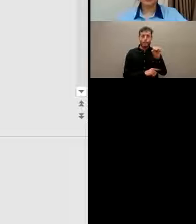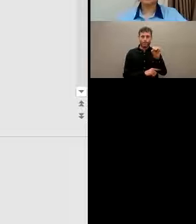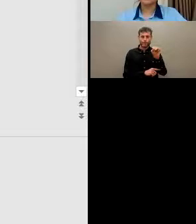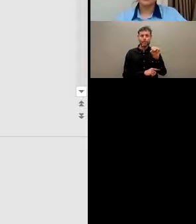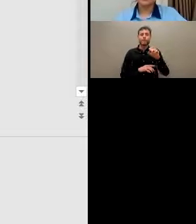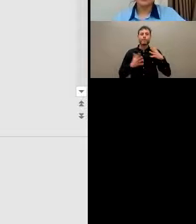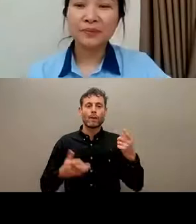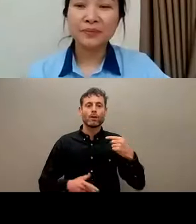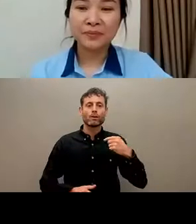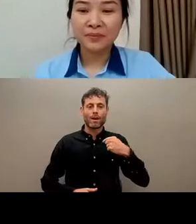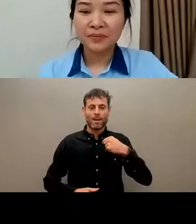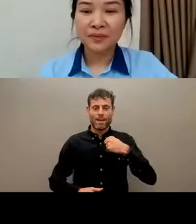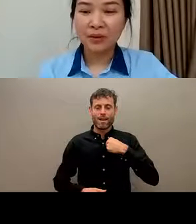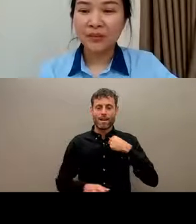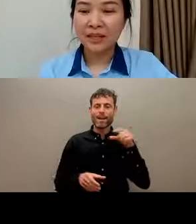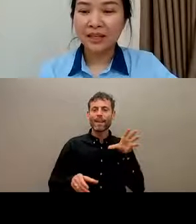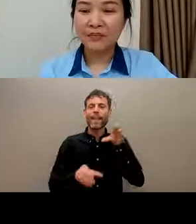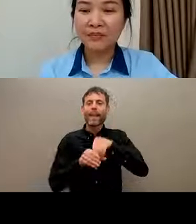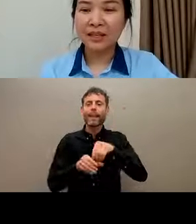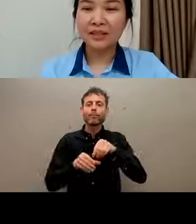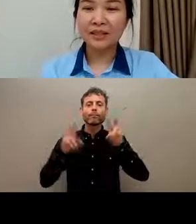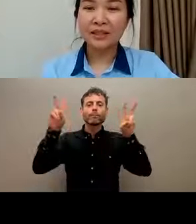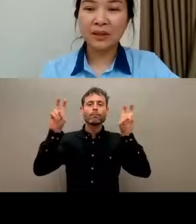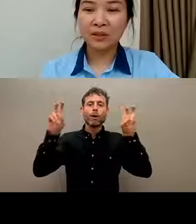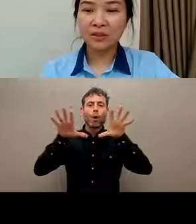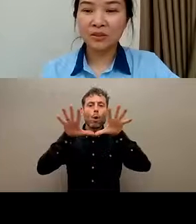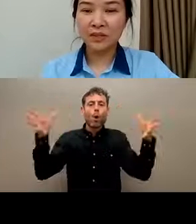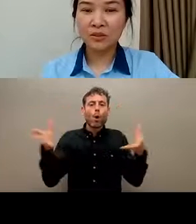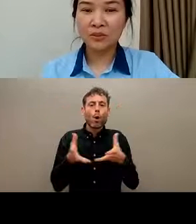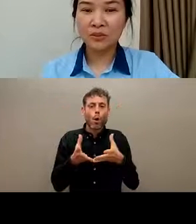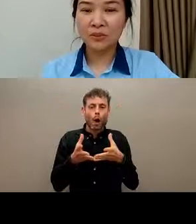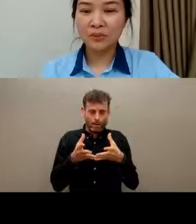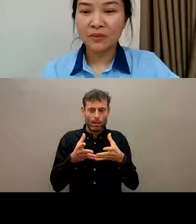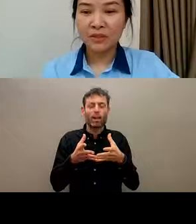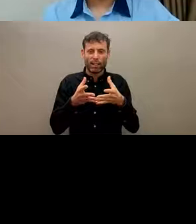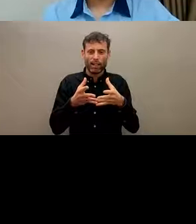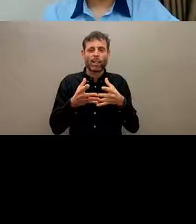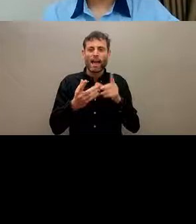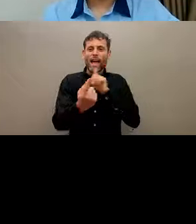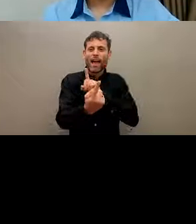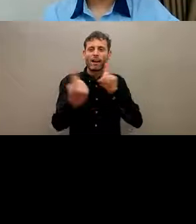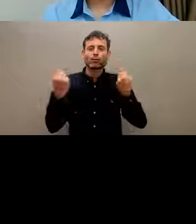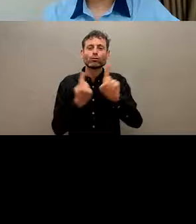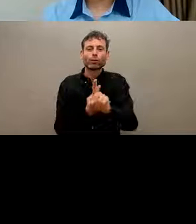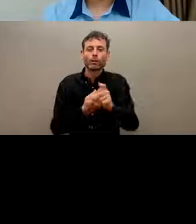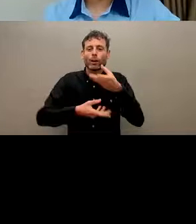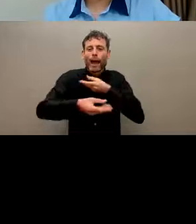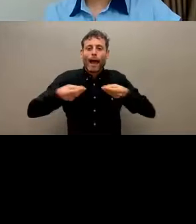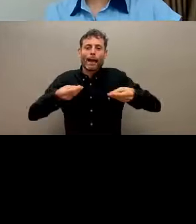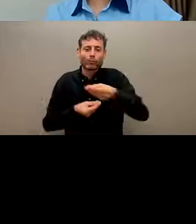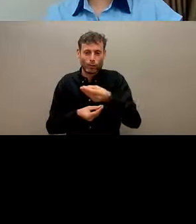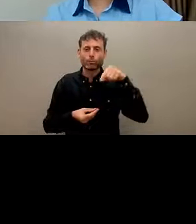Exchange Program from Vietnam. And it is my honor today to share with you about